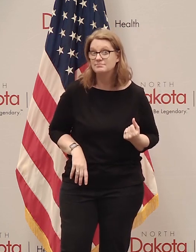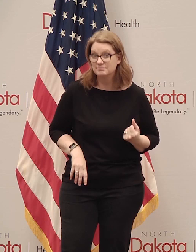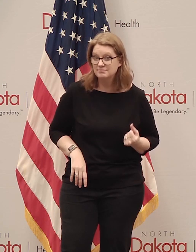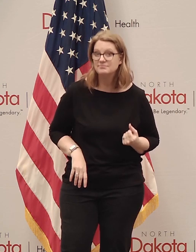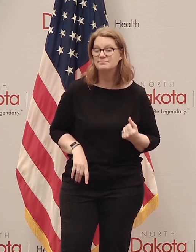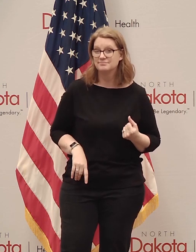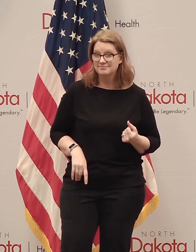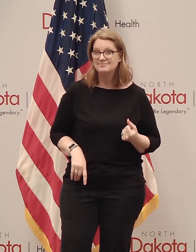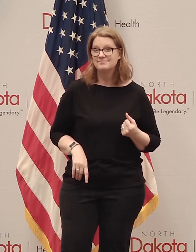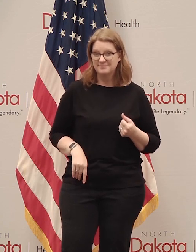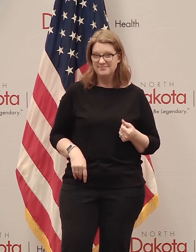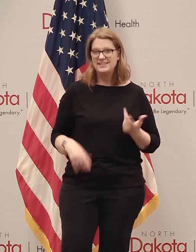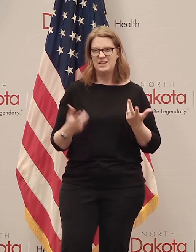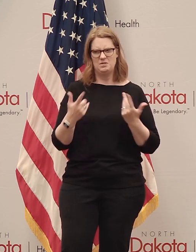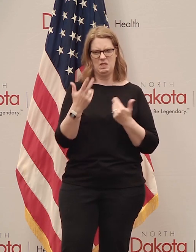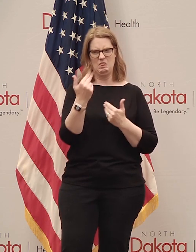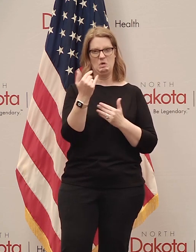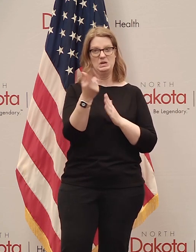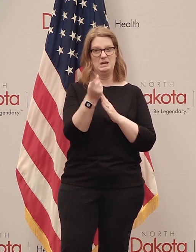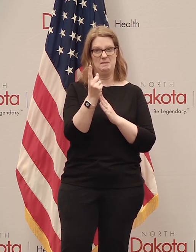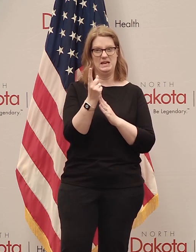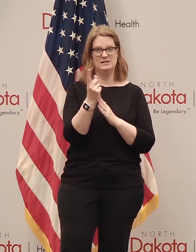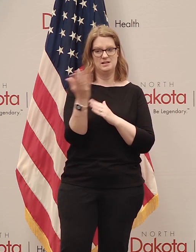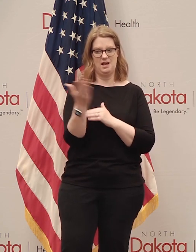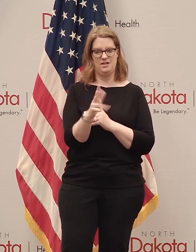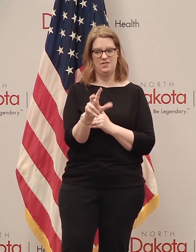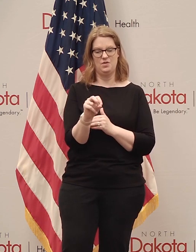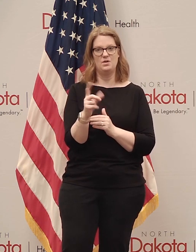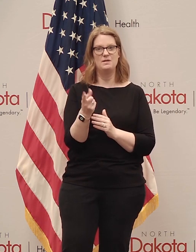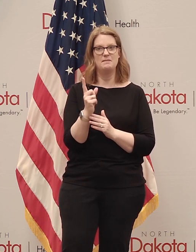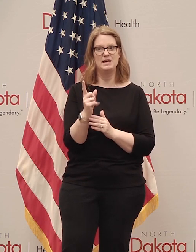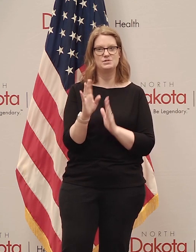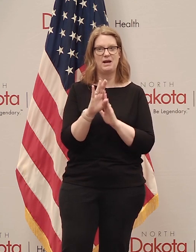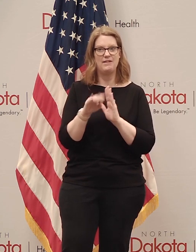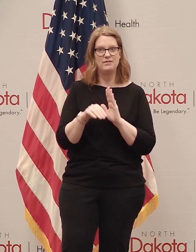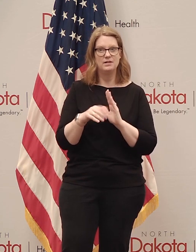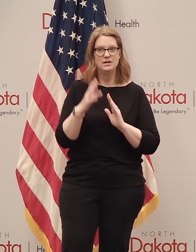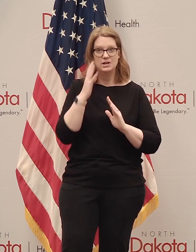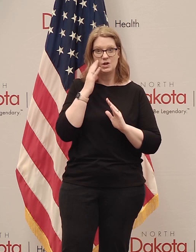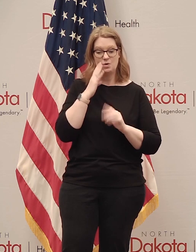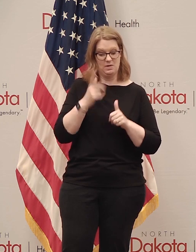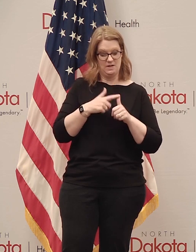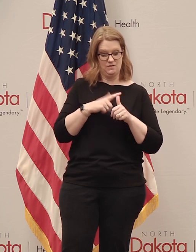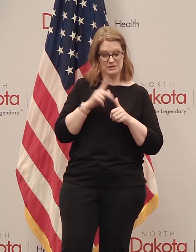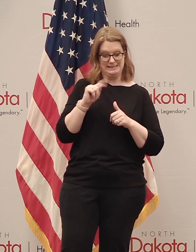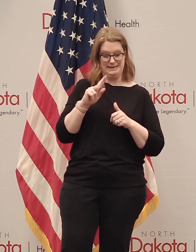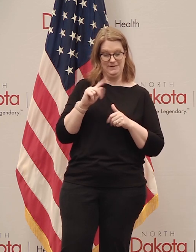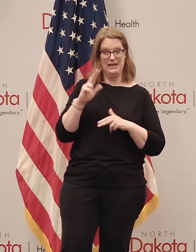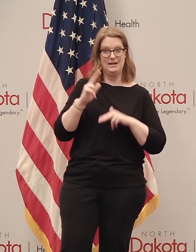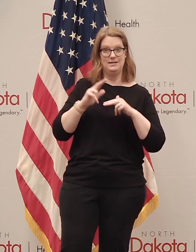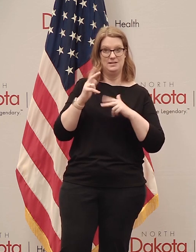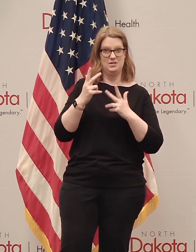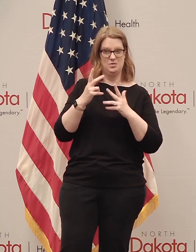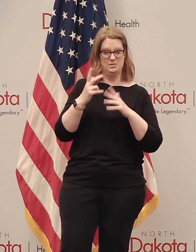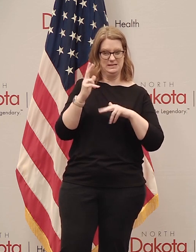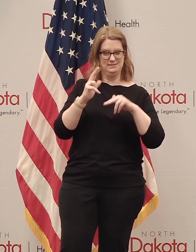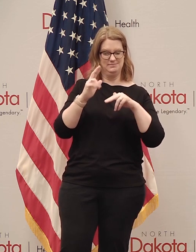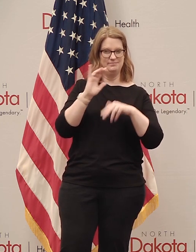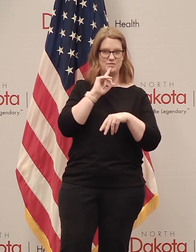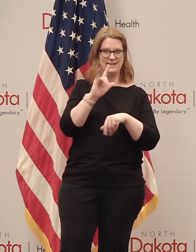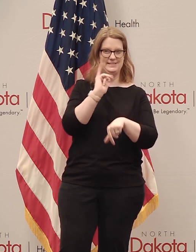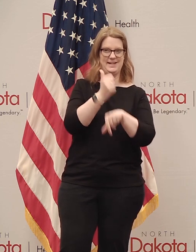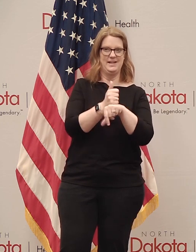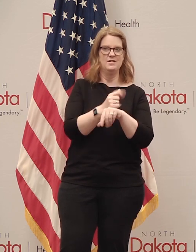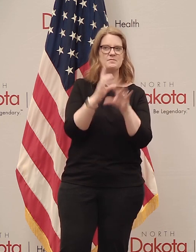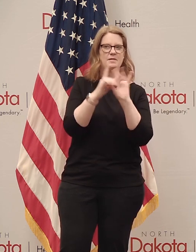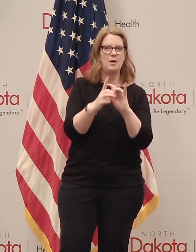came for as many as 13 minutes out of 30 minutes in a half an hour show, when the original TV model was built on advertising that